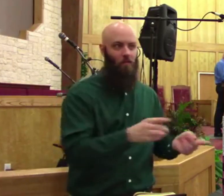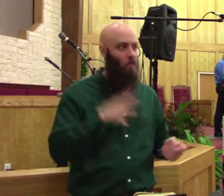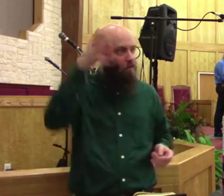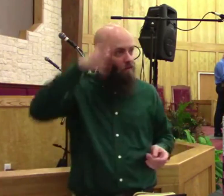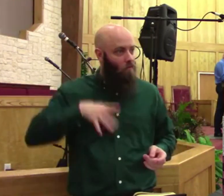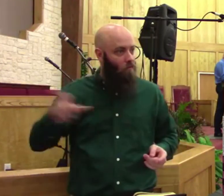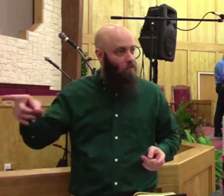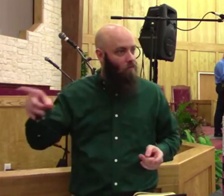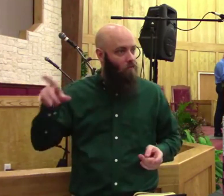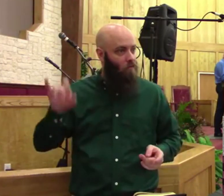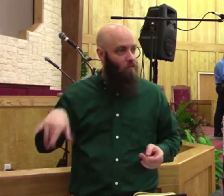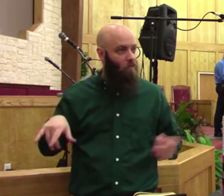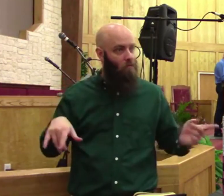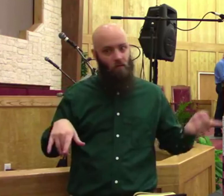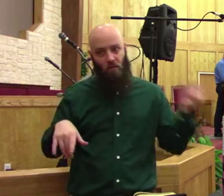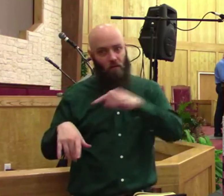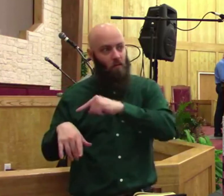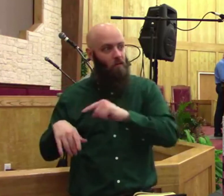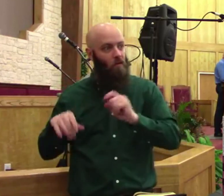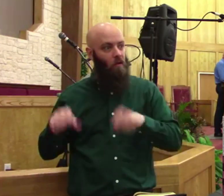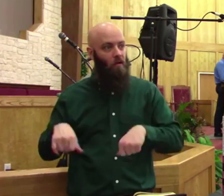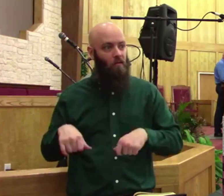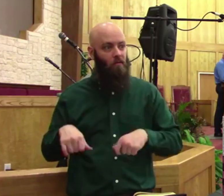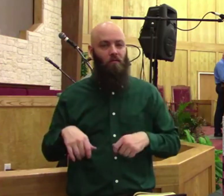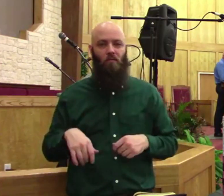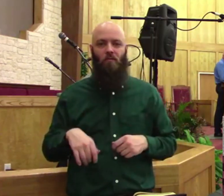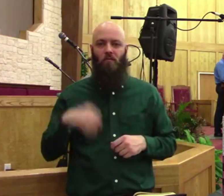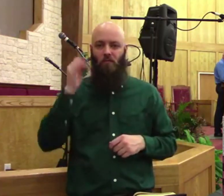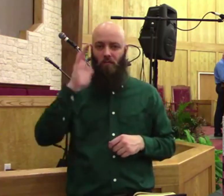whom you may go if you're not a Christian.